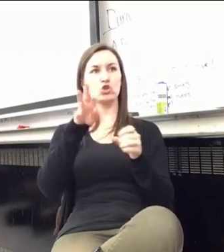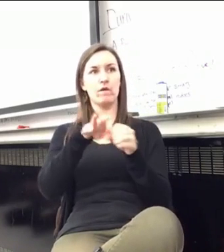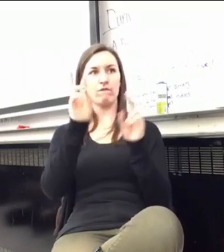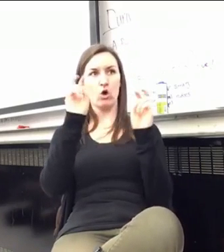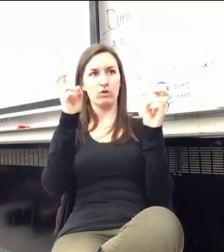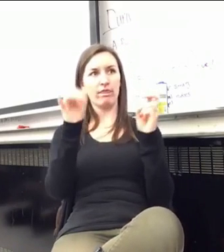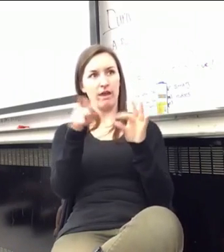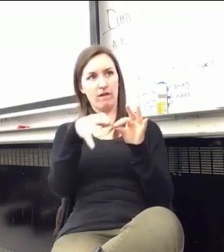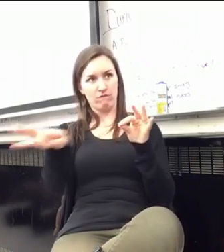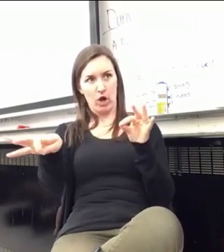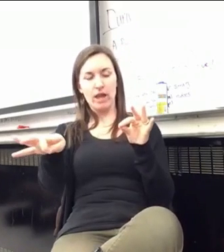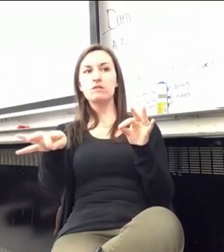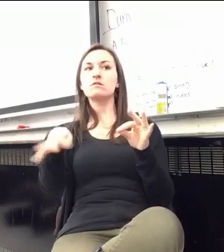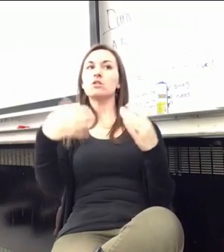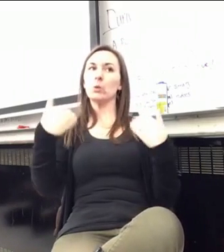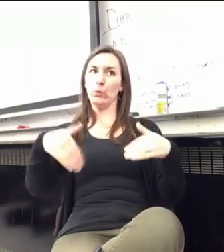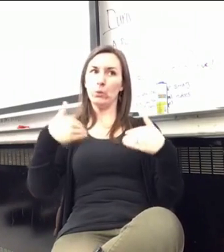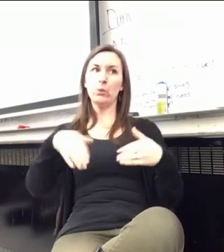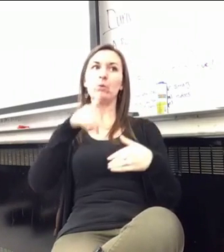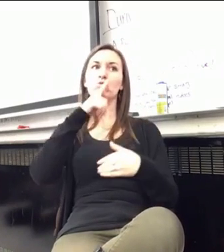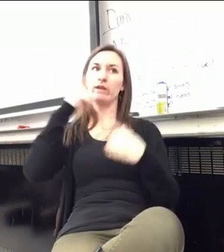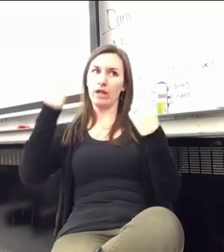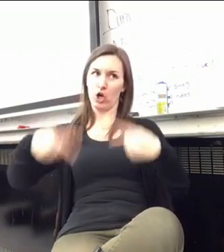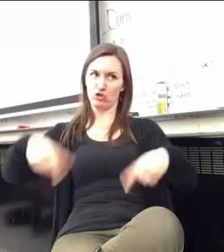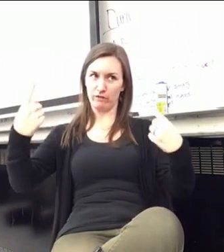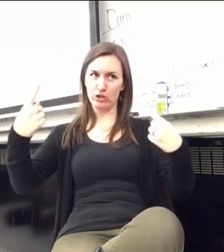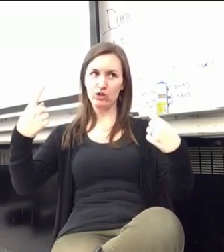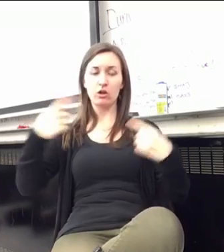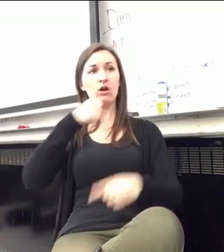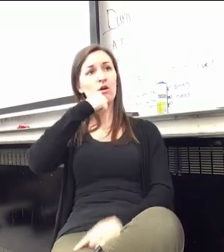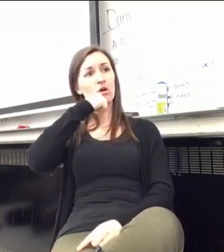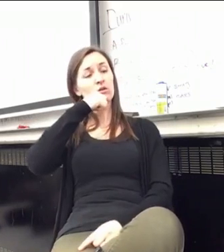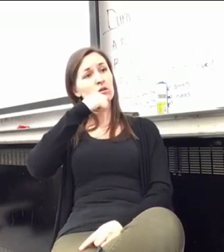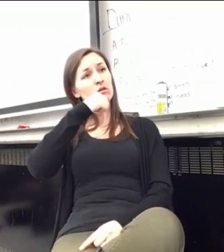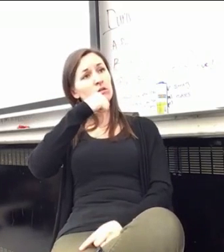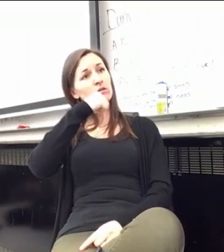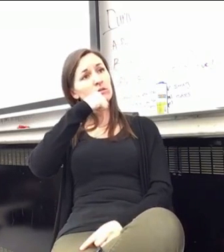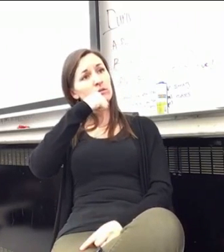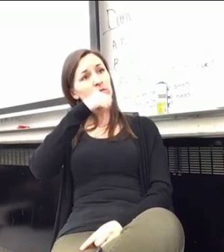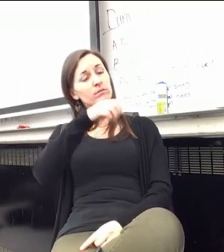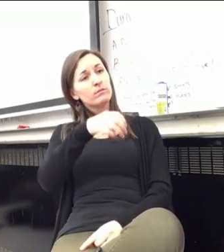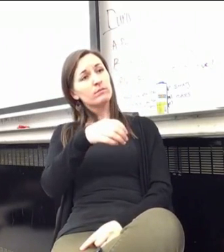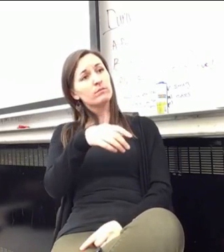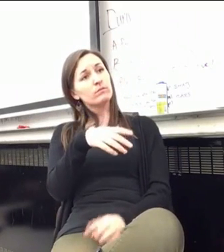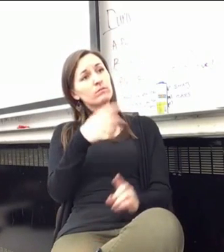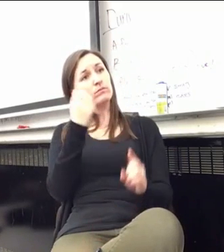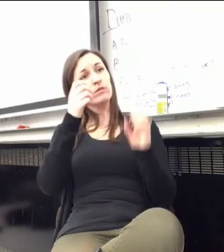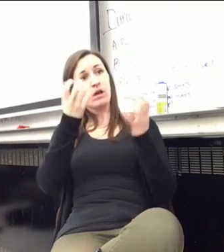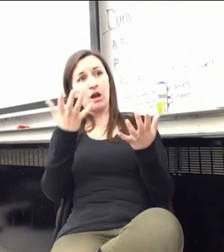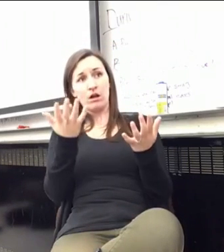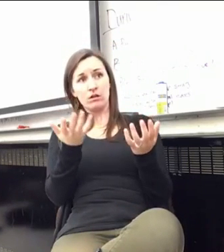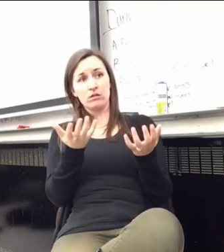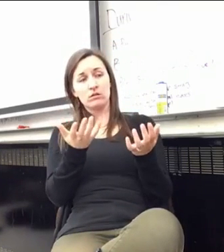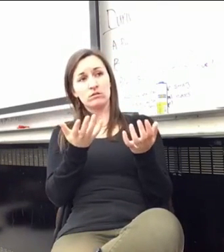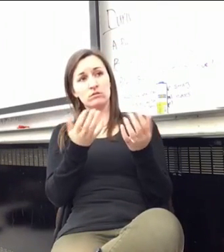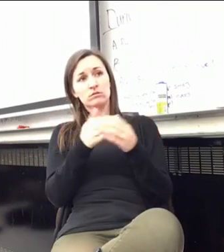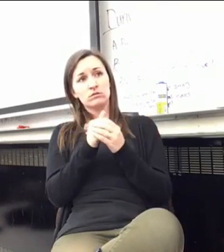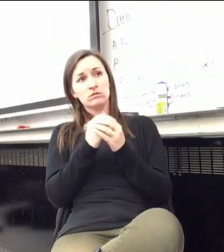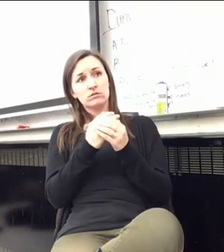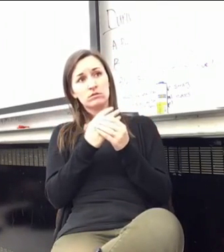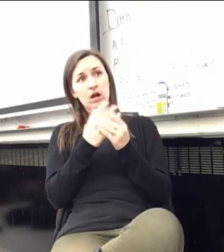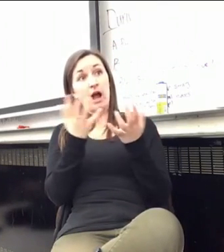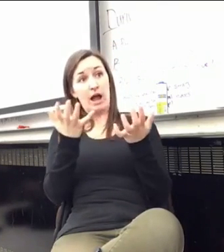These two bills become extremely controversial. Yes, women want African Americans to receive the different rights, but who else do they want to